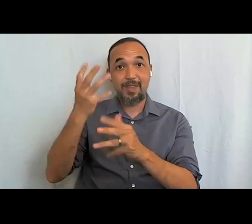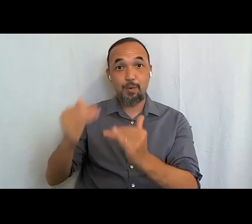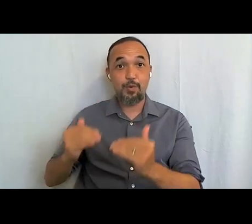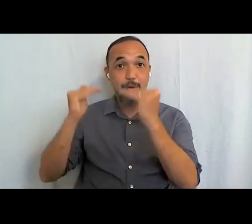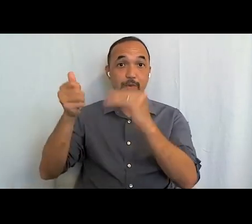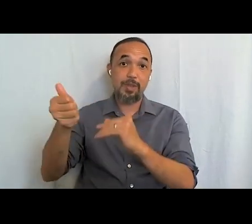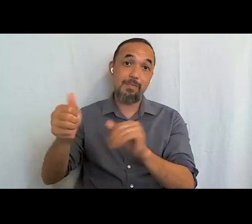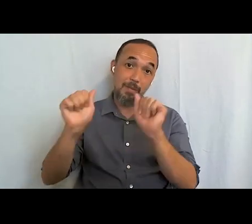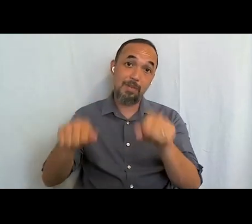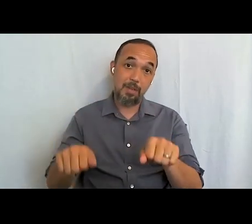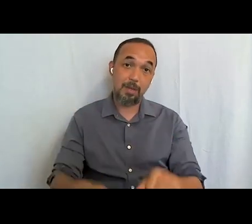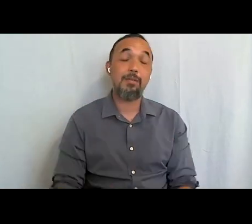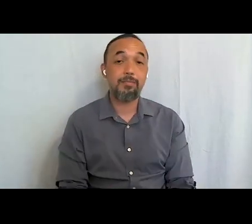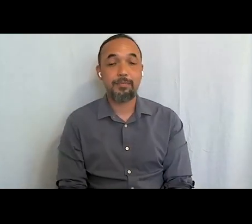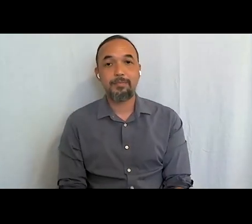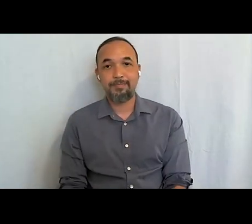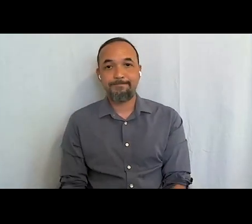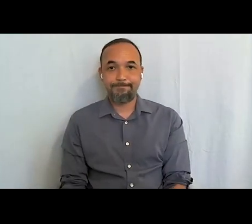Yeah. What else?